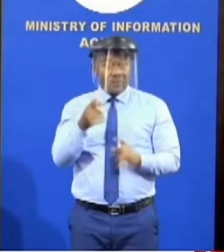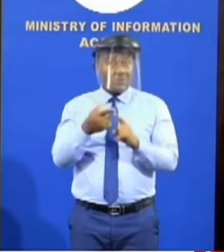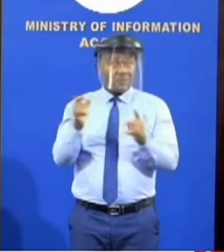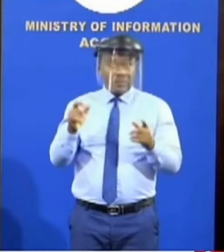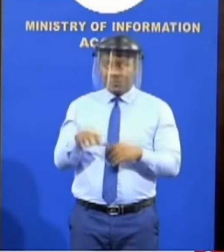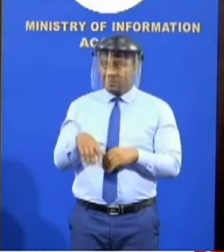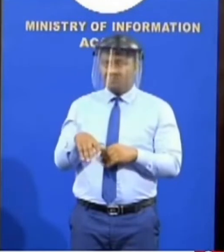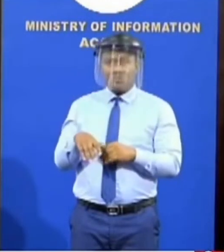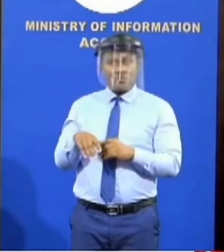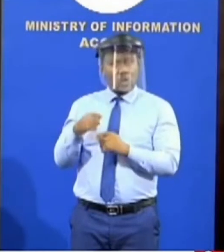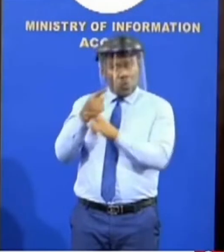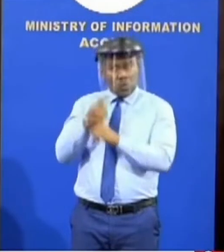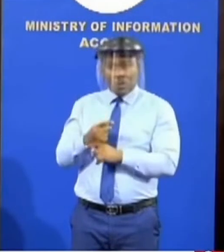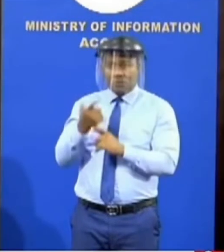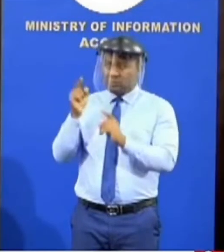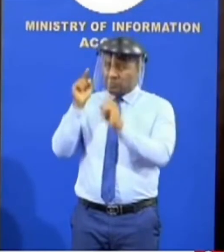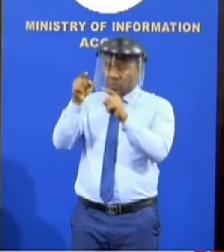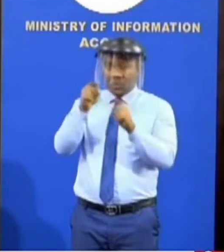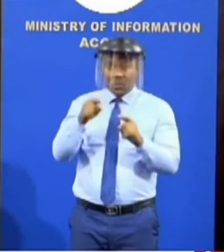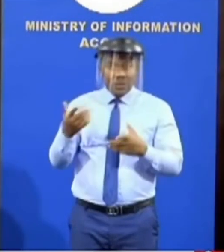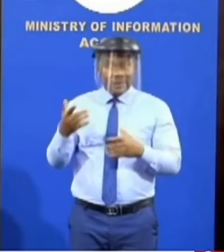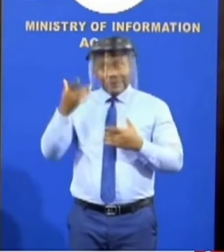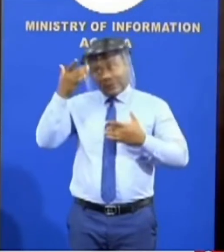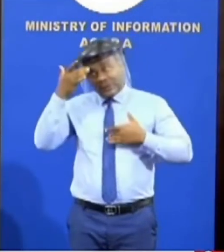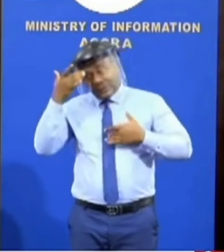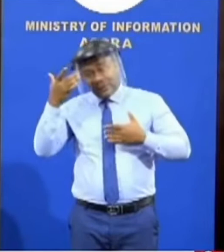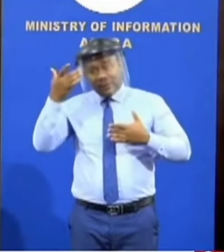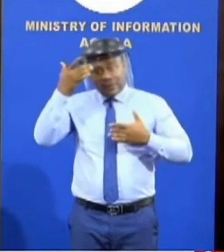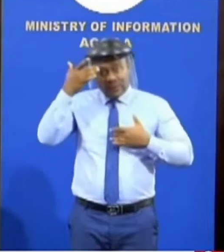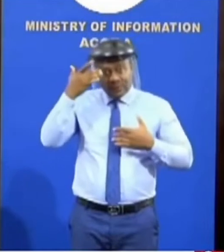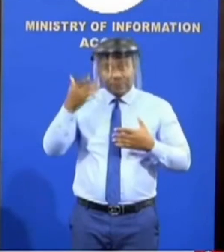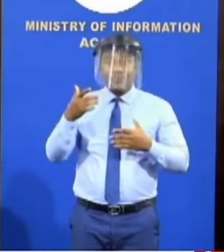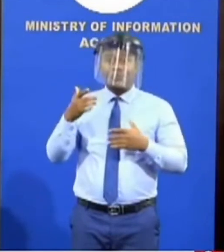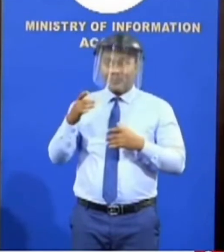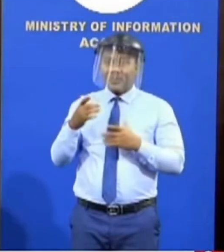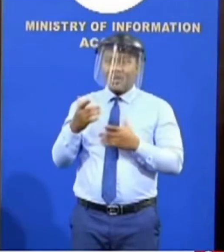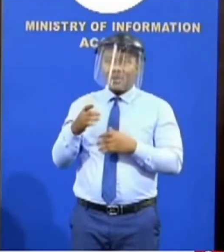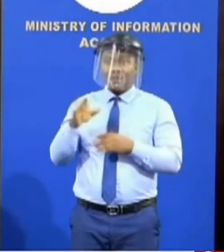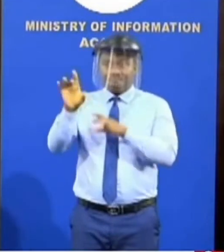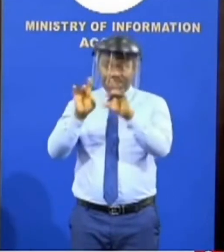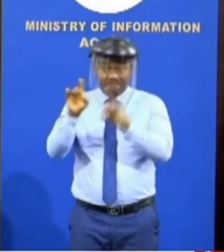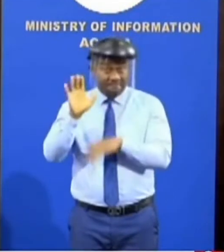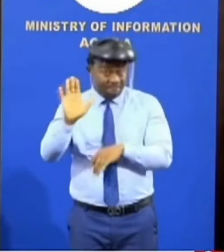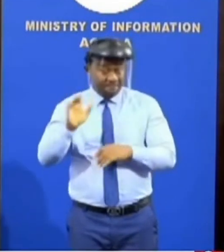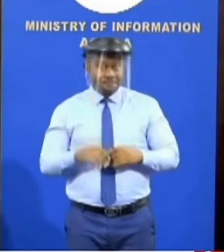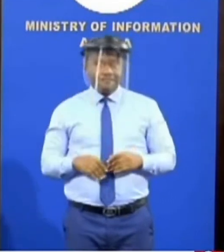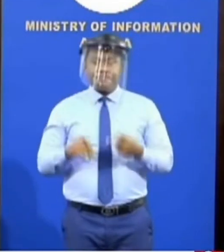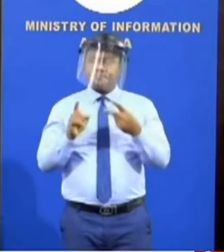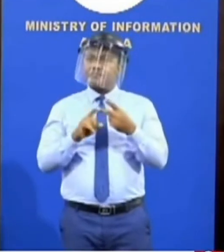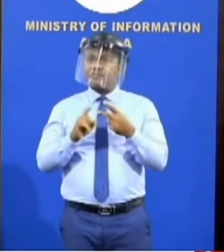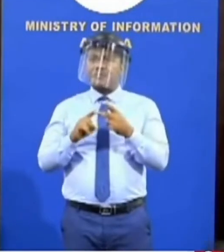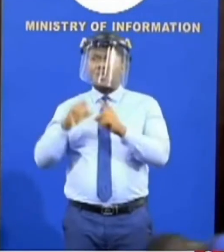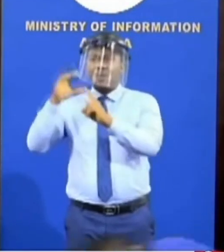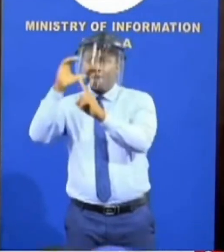routine surveillance. That is the people who are sick and meet the case definition. Enhanced contact tracing, which